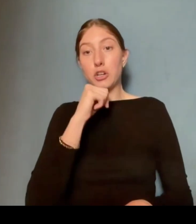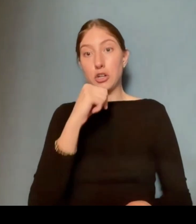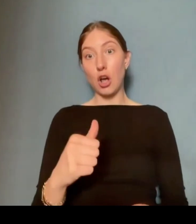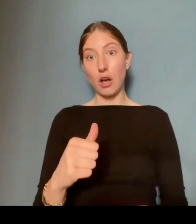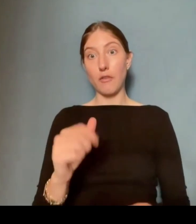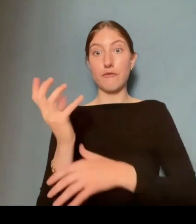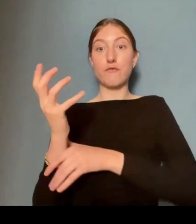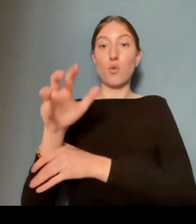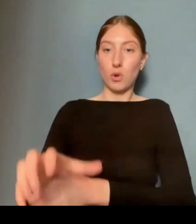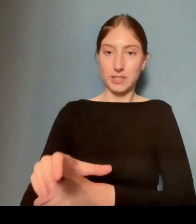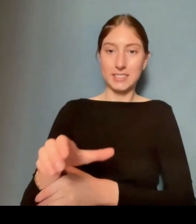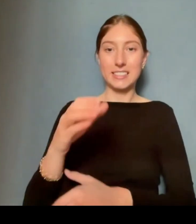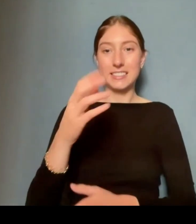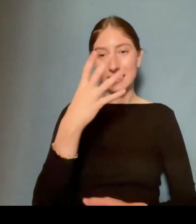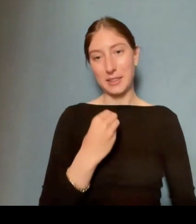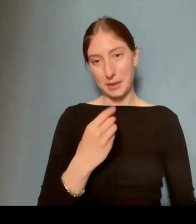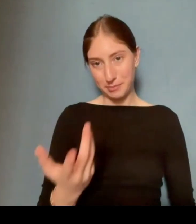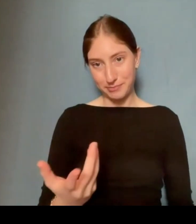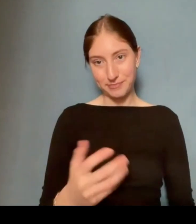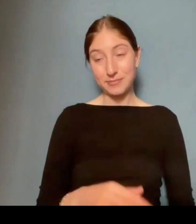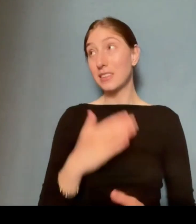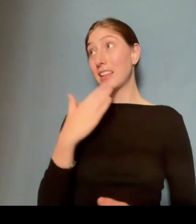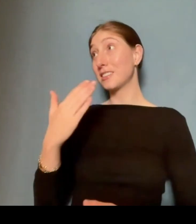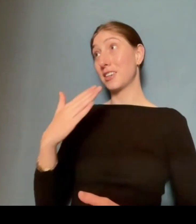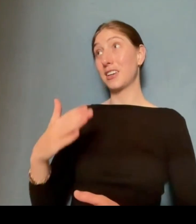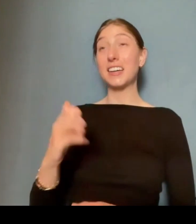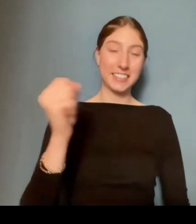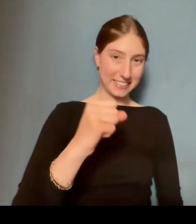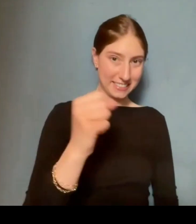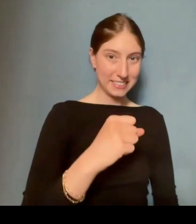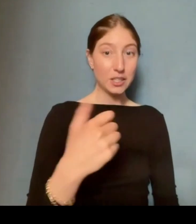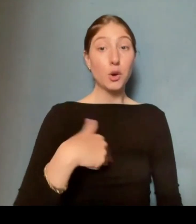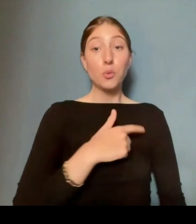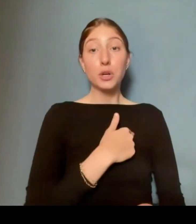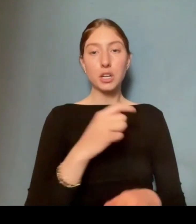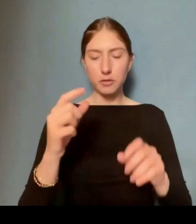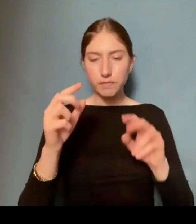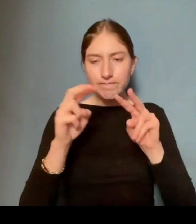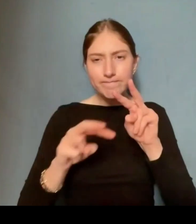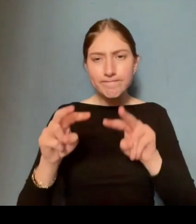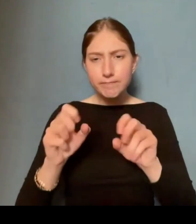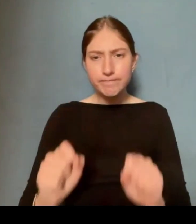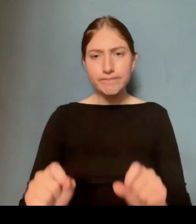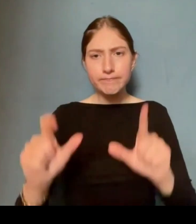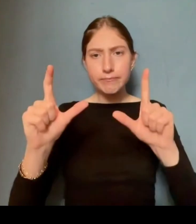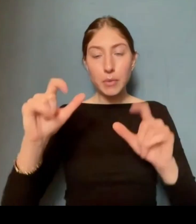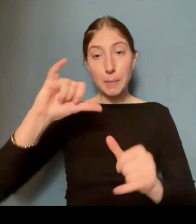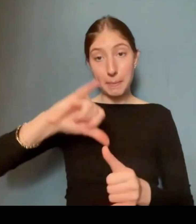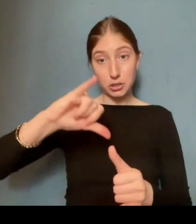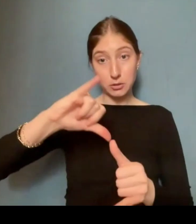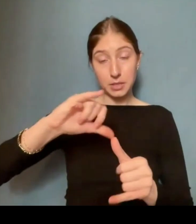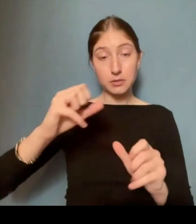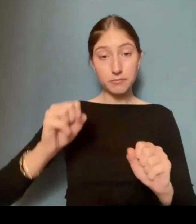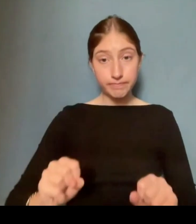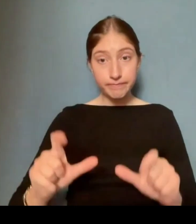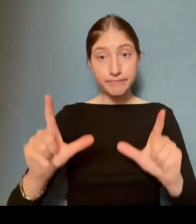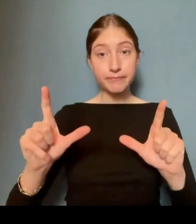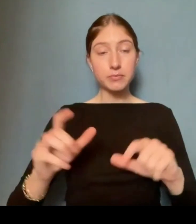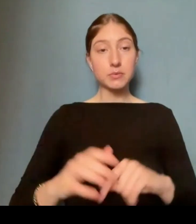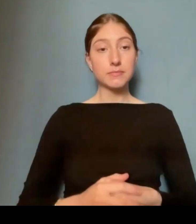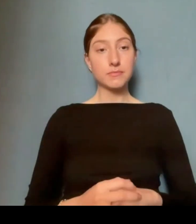That's a good thing. All right, good. So now we're gonna load up your measurements. So we take